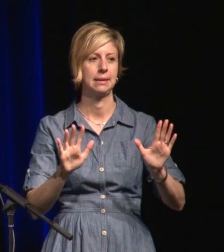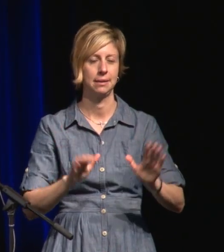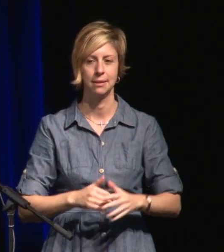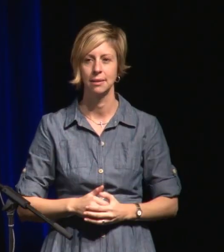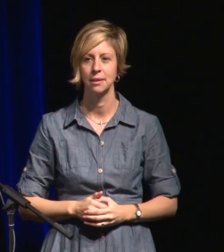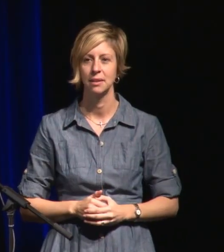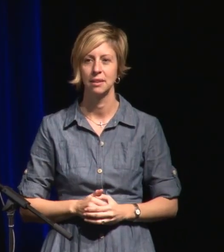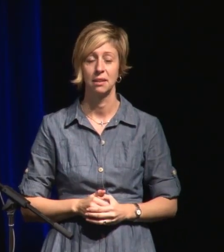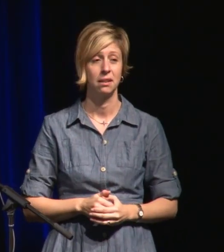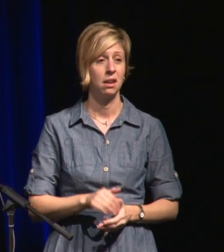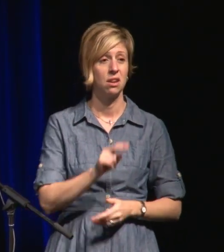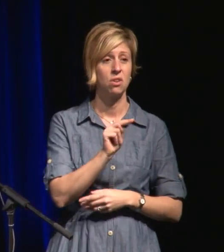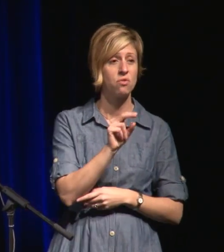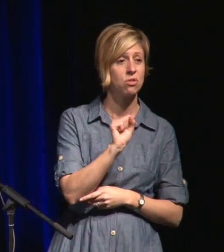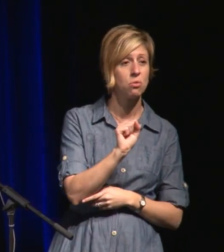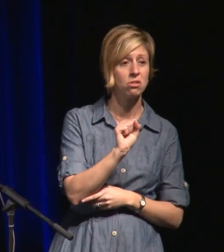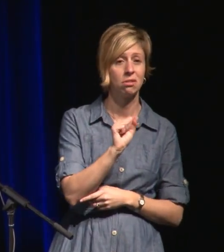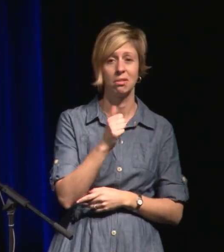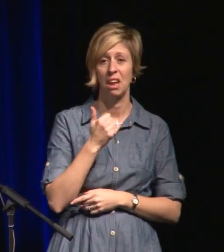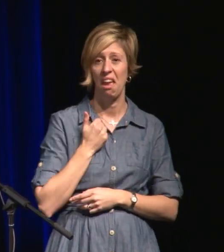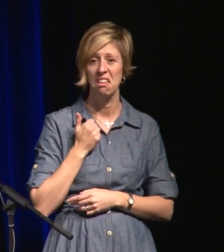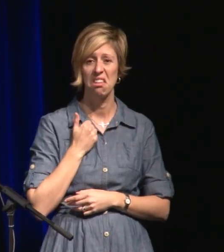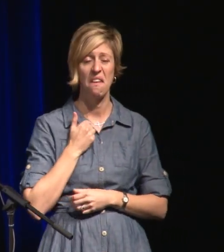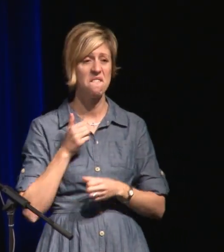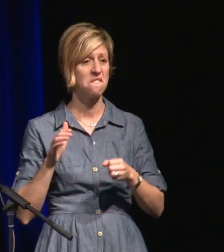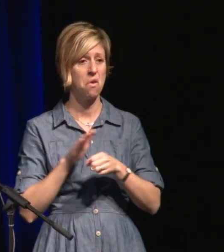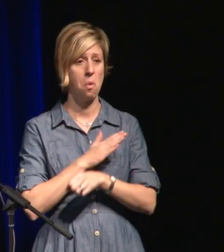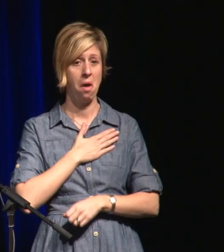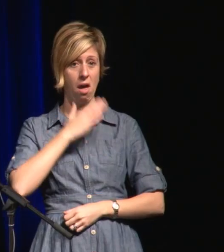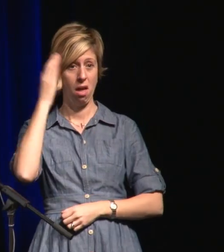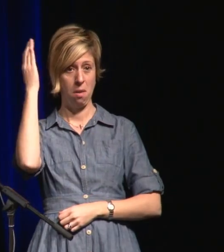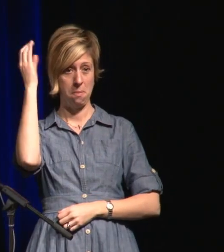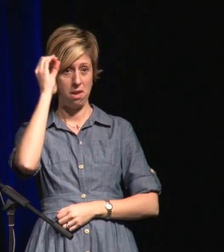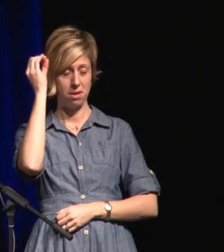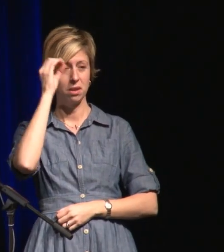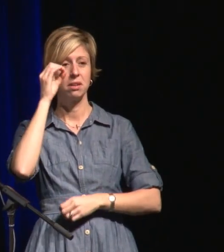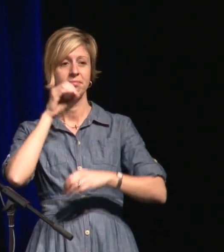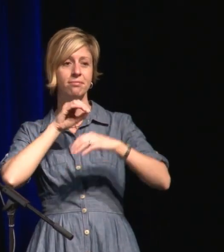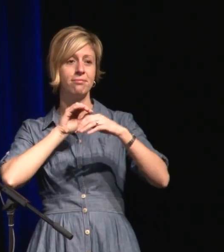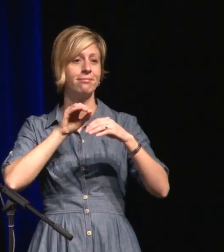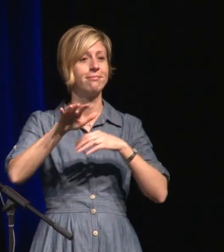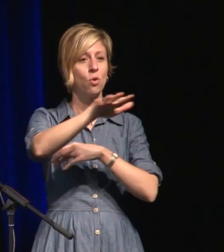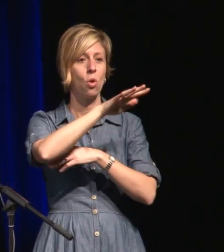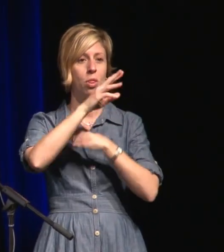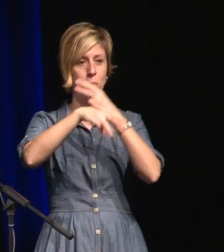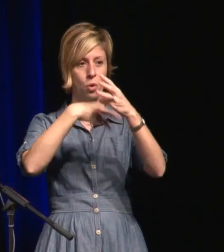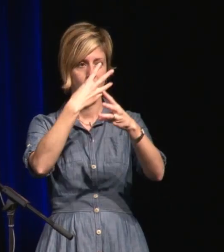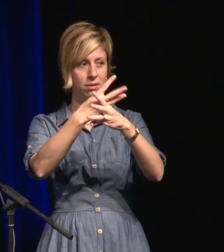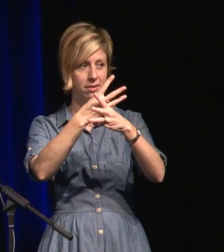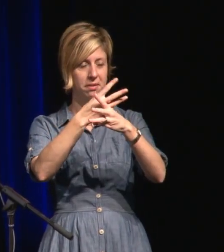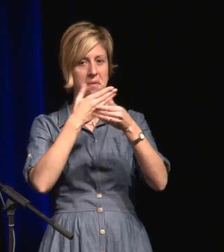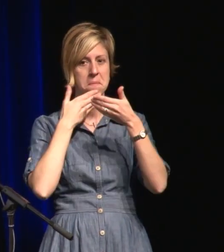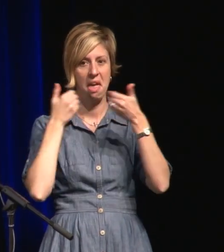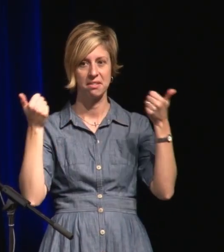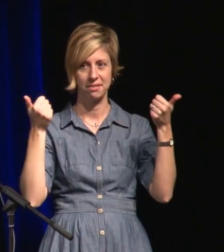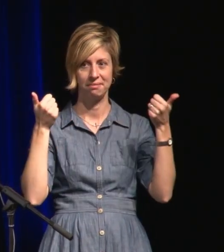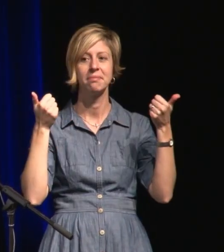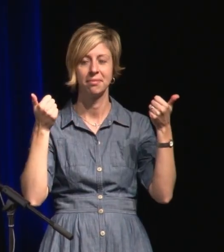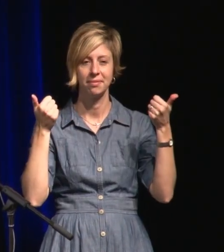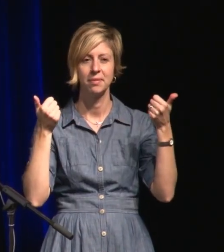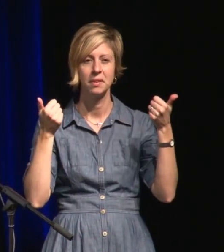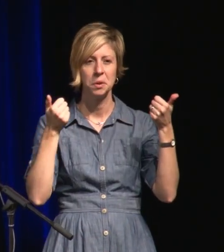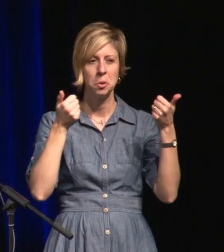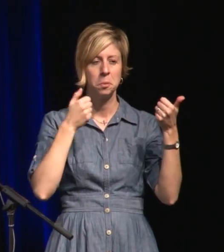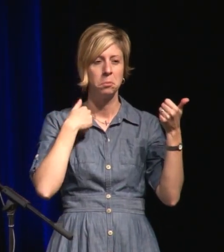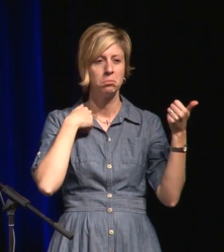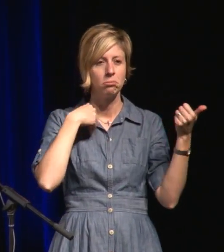country, and in my opinion, across the world. They are experts in their field. They are generous with their